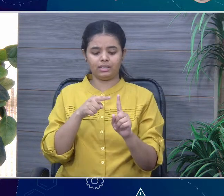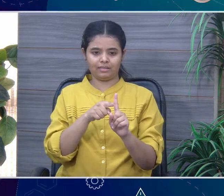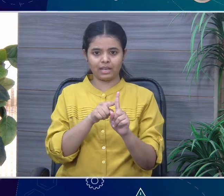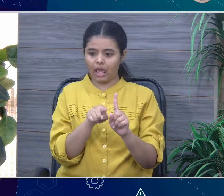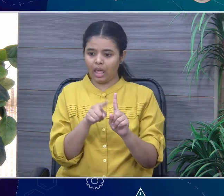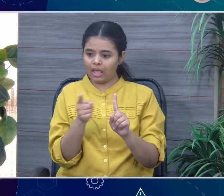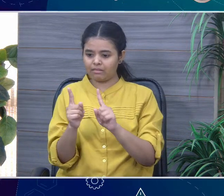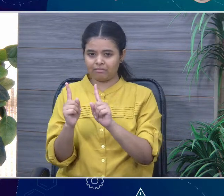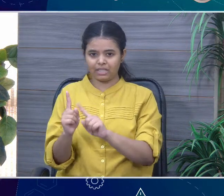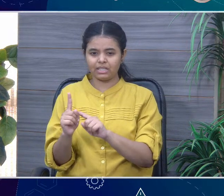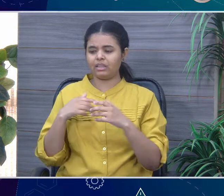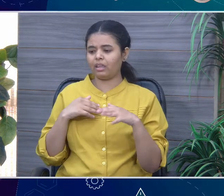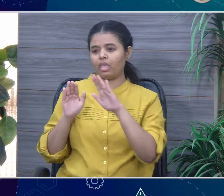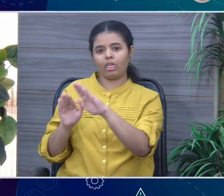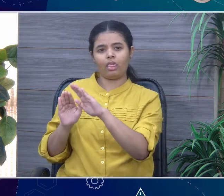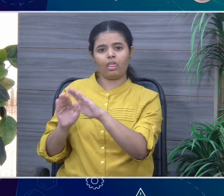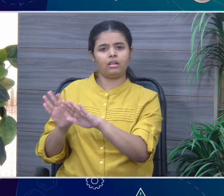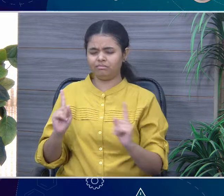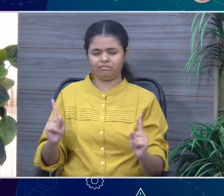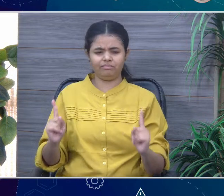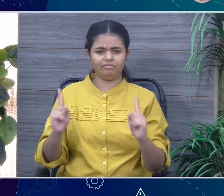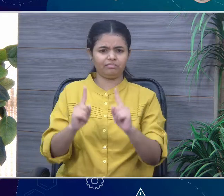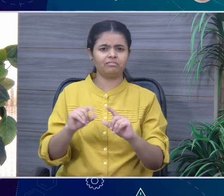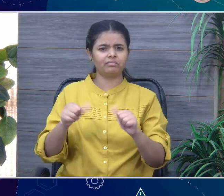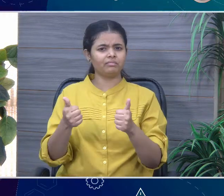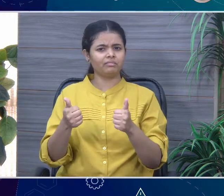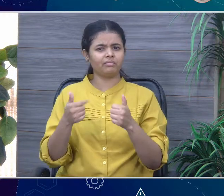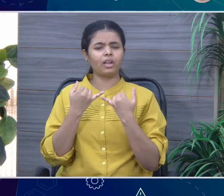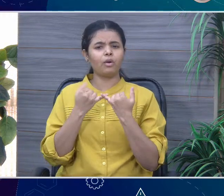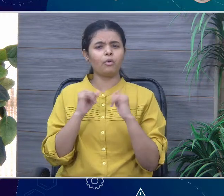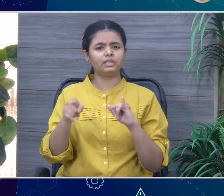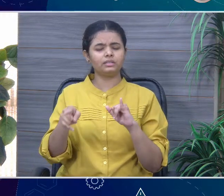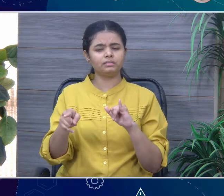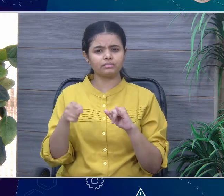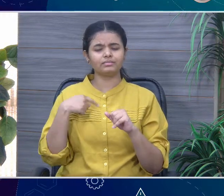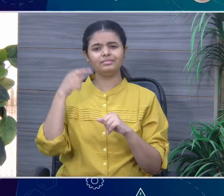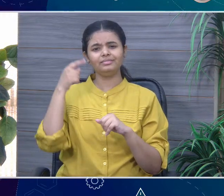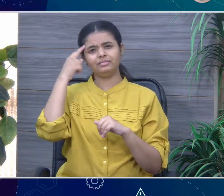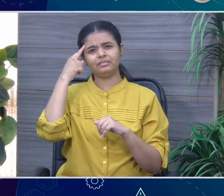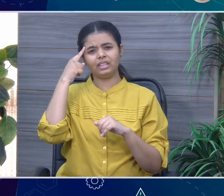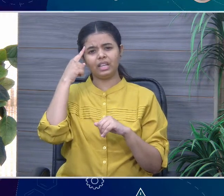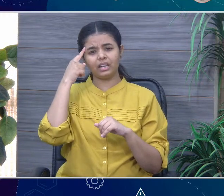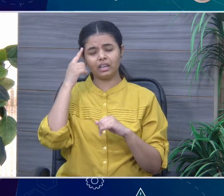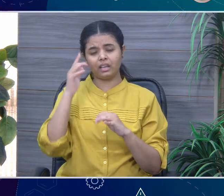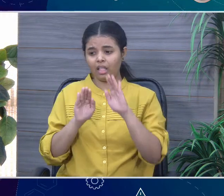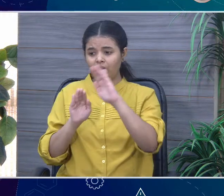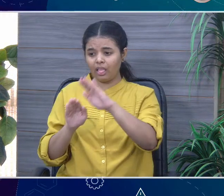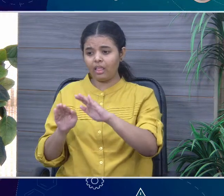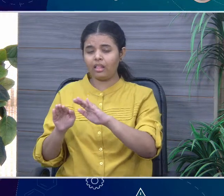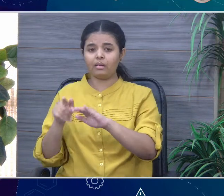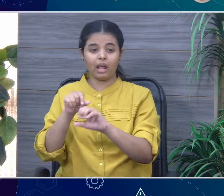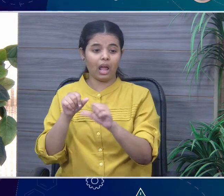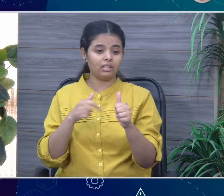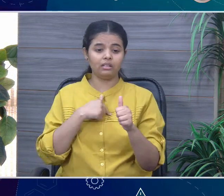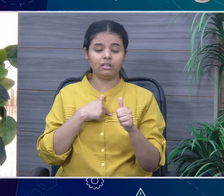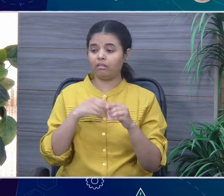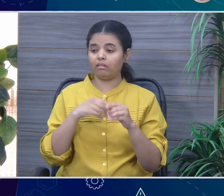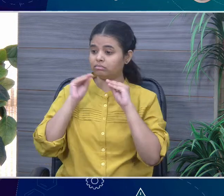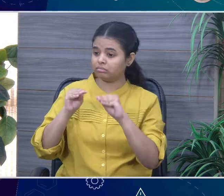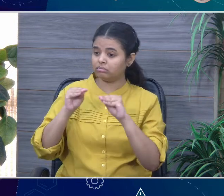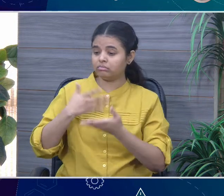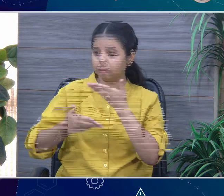and we also do not want that the dependent child should anyways take advantage of the buddy. We